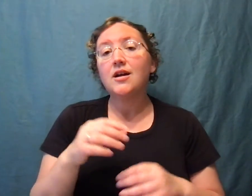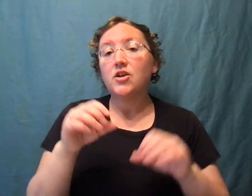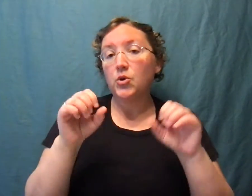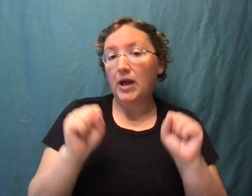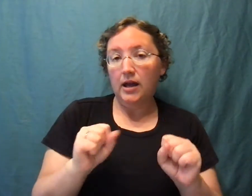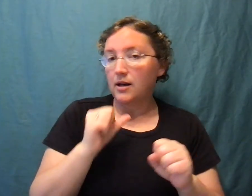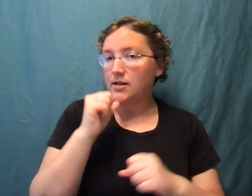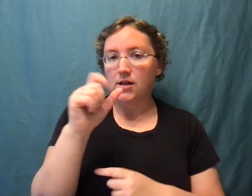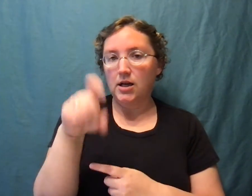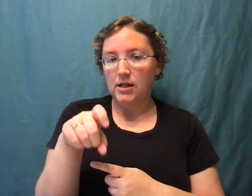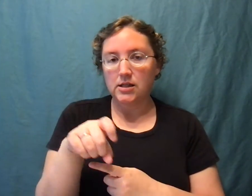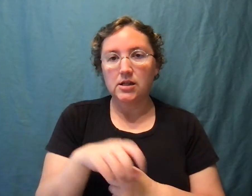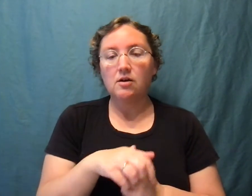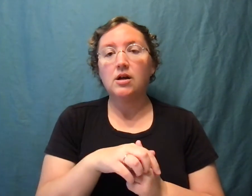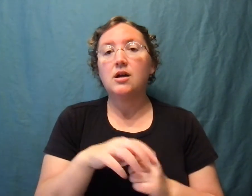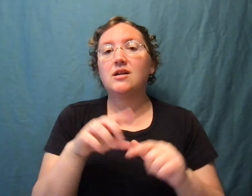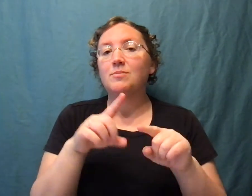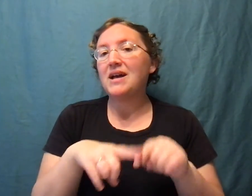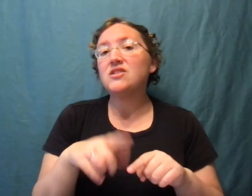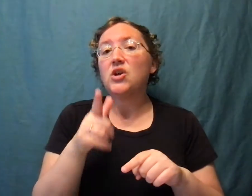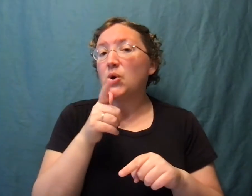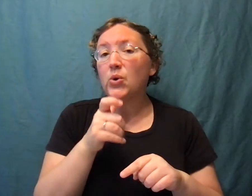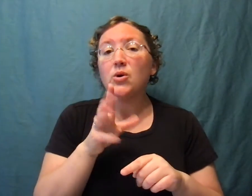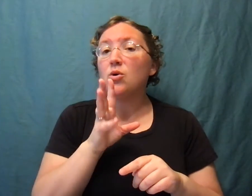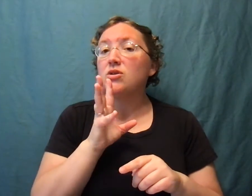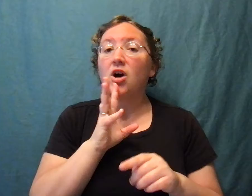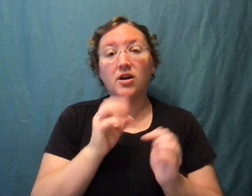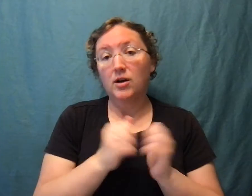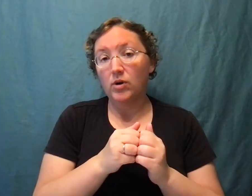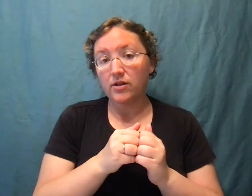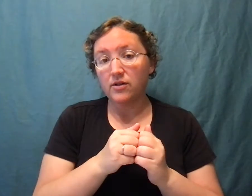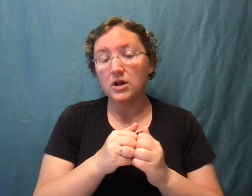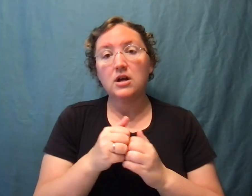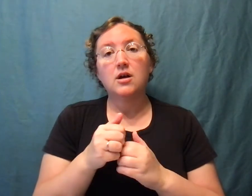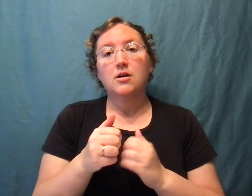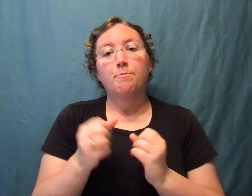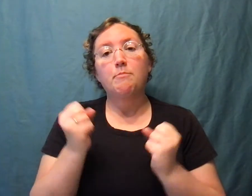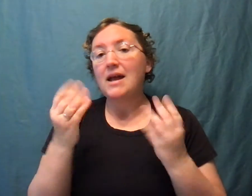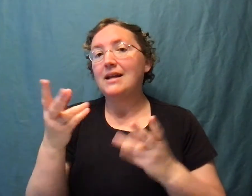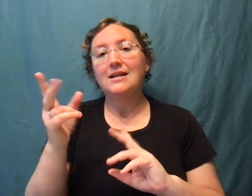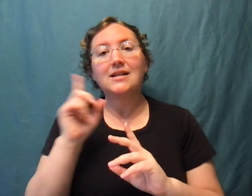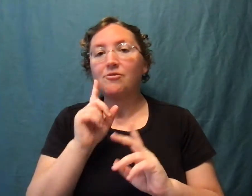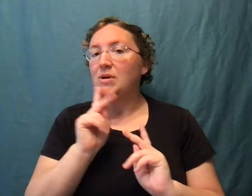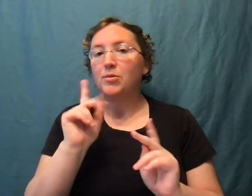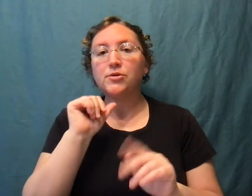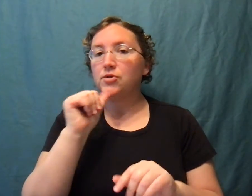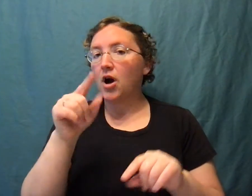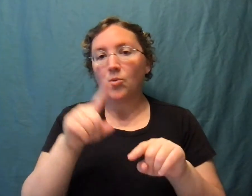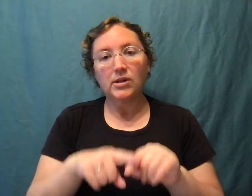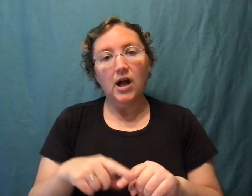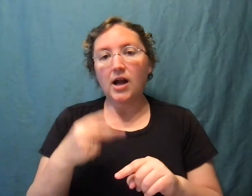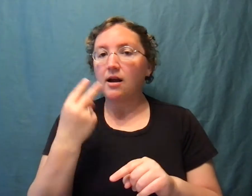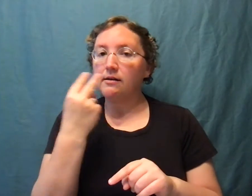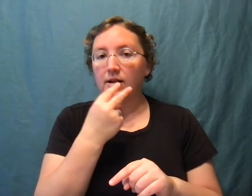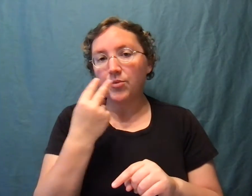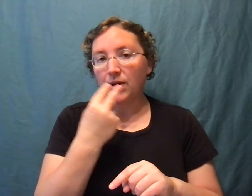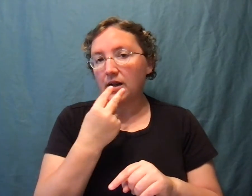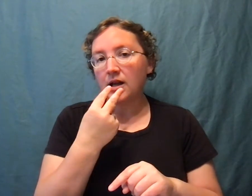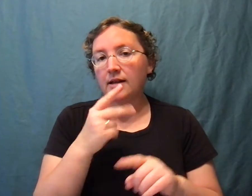You can, it's not necessary. Depends on who you're talking with. Many deaf people do not rely on lip reading at the